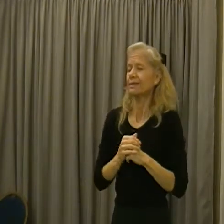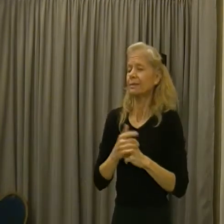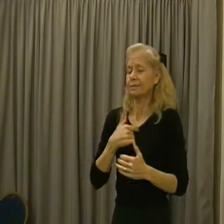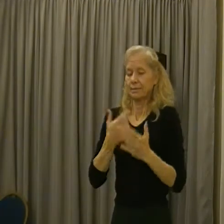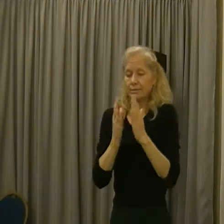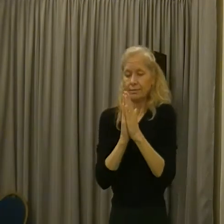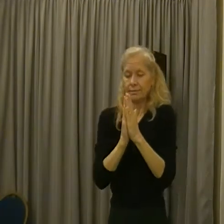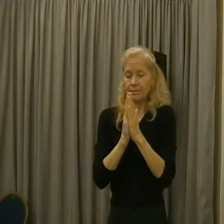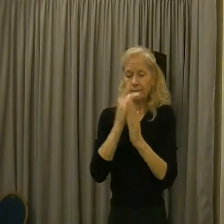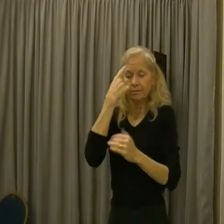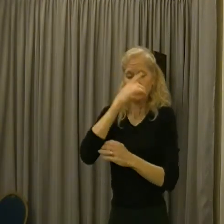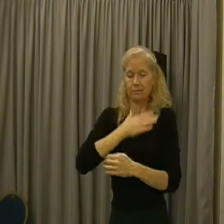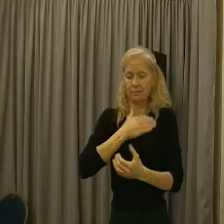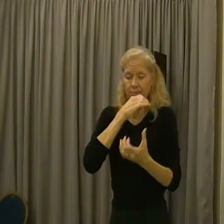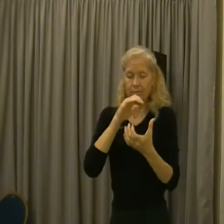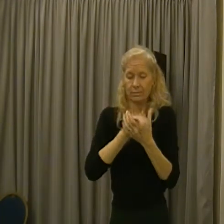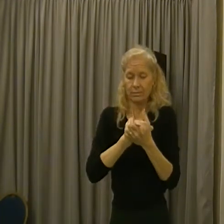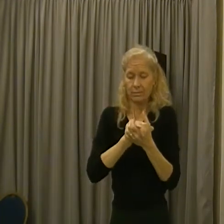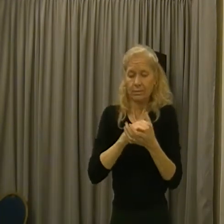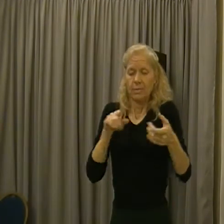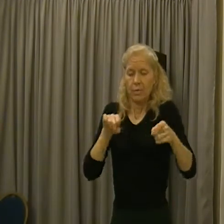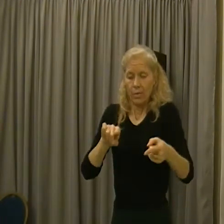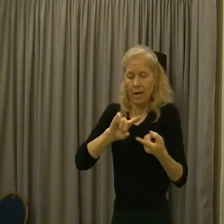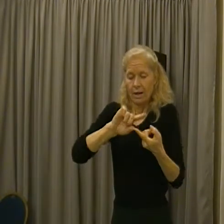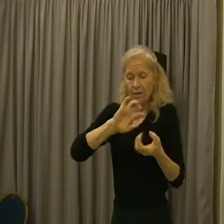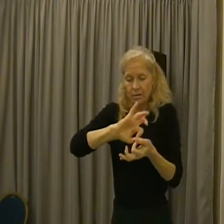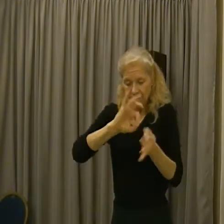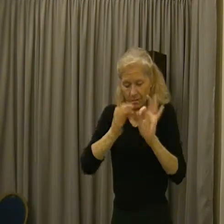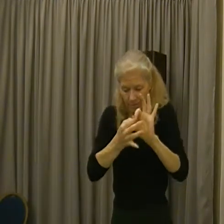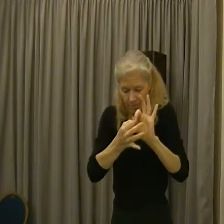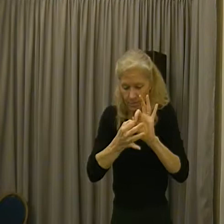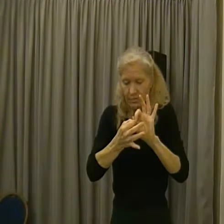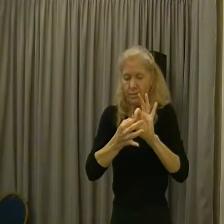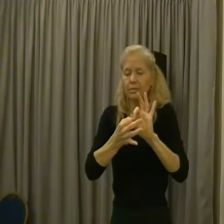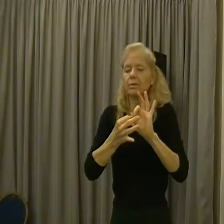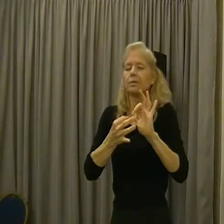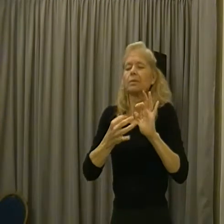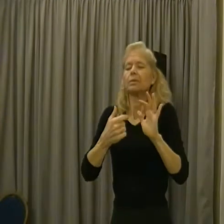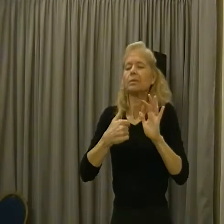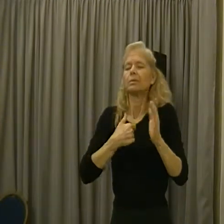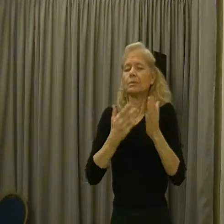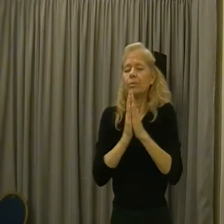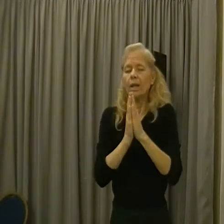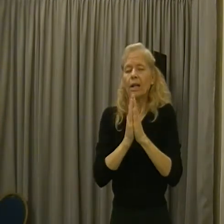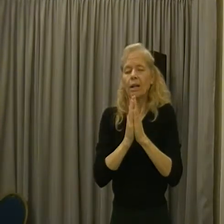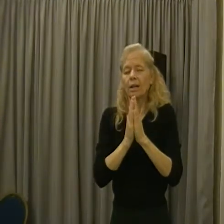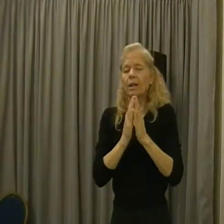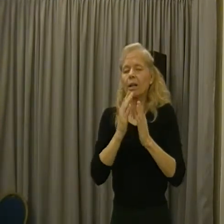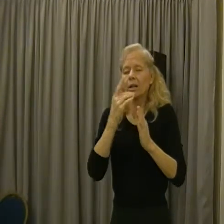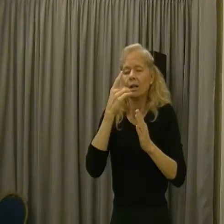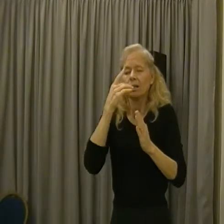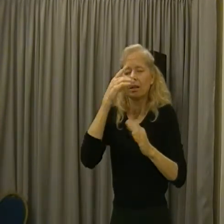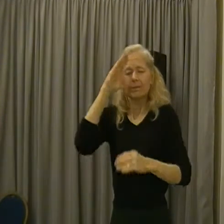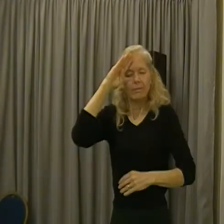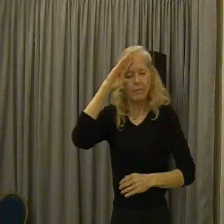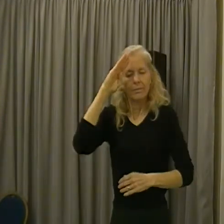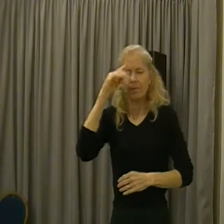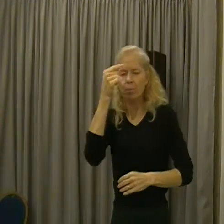aside. Be with Brother Brian in the nursery this morning, filling with your spirit. I thank you for the word that's gone forth already,